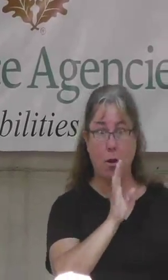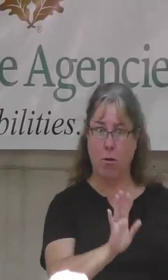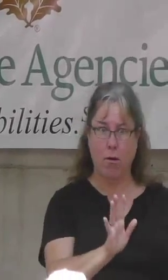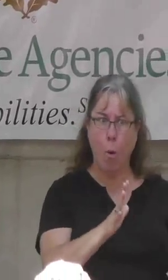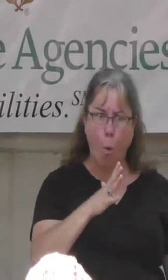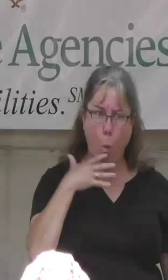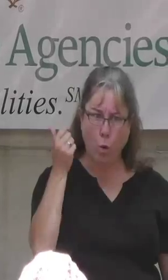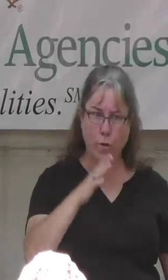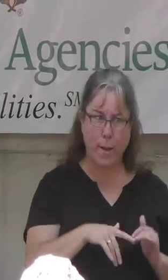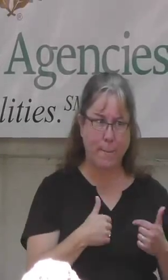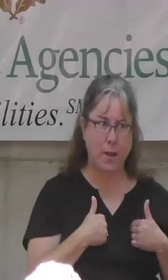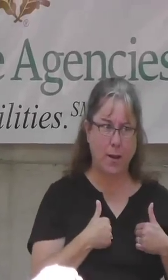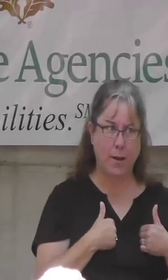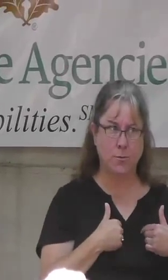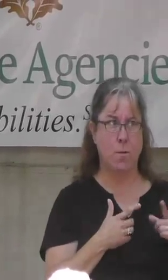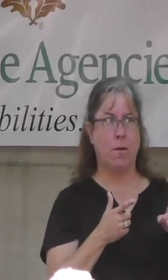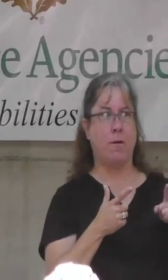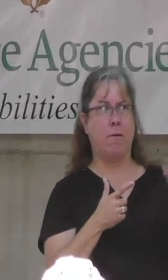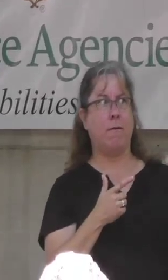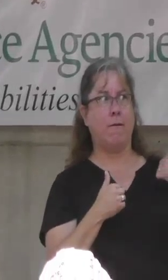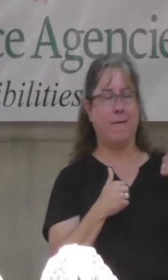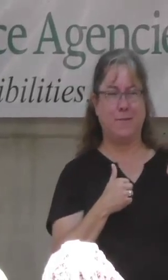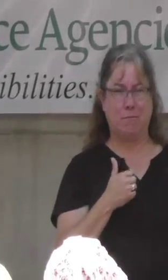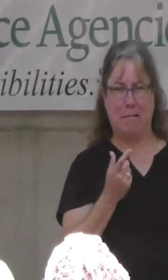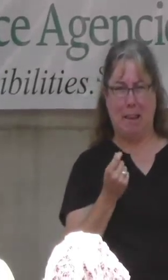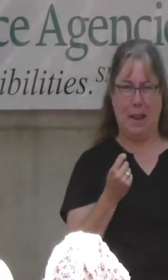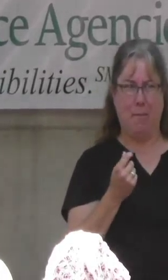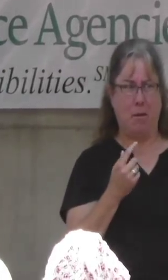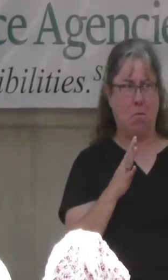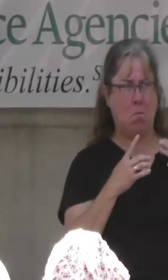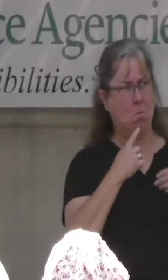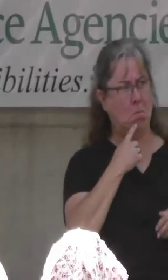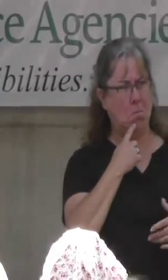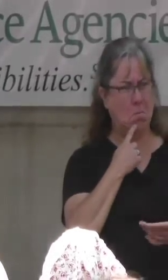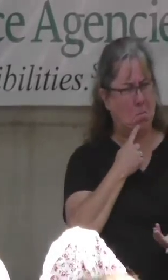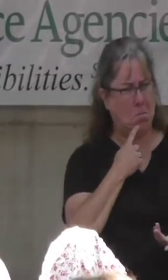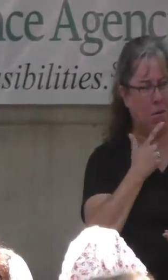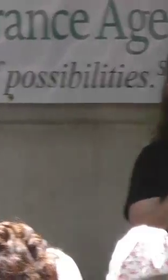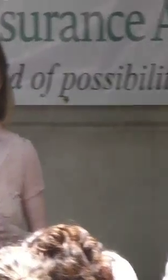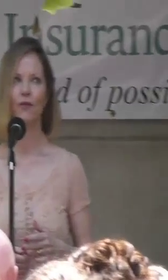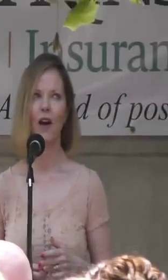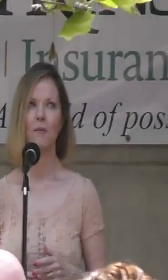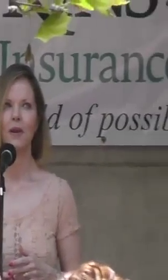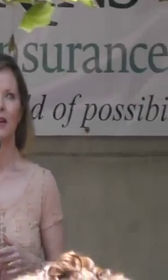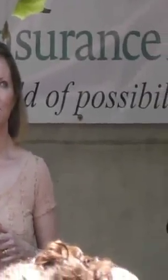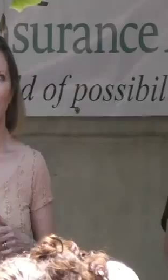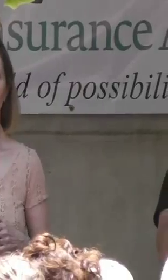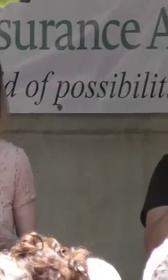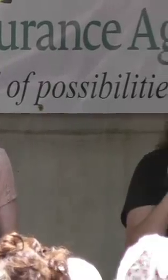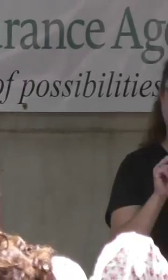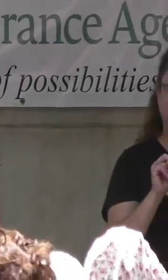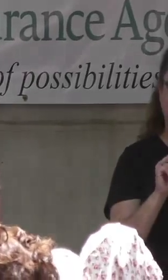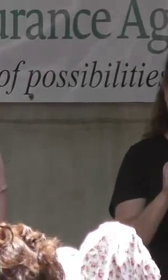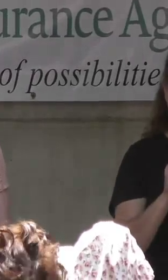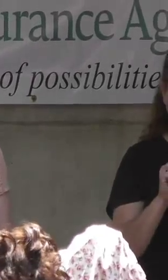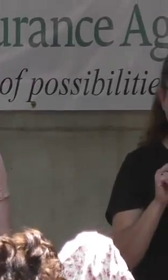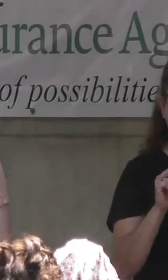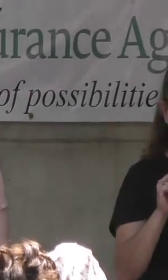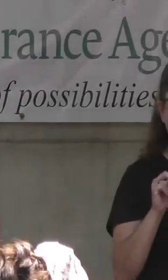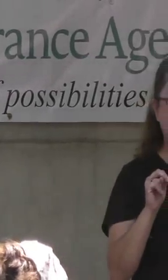older, and so that was a little bit of a disappointment. And then later on, though, it was fun because Mike